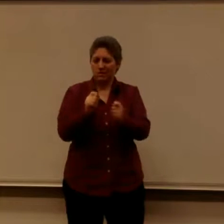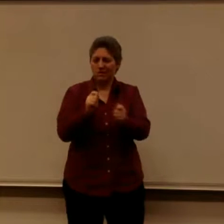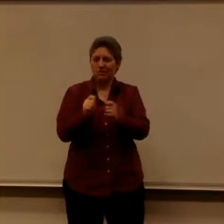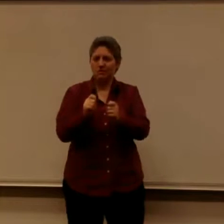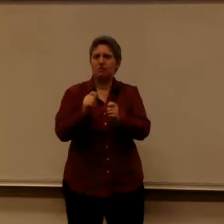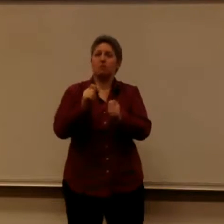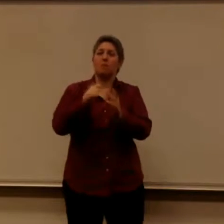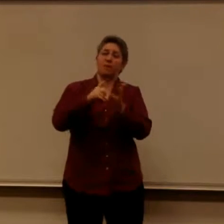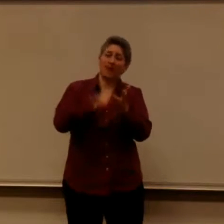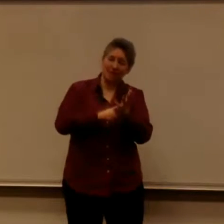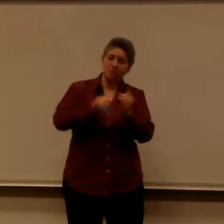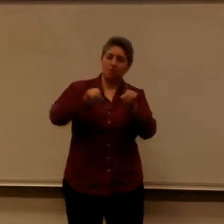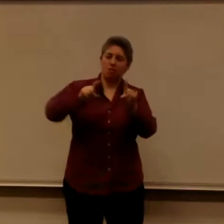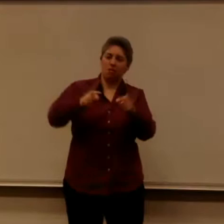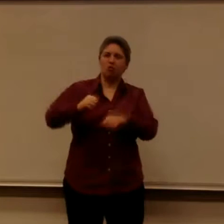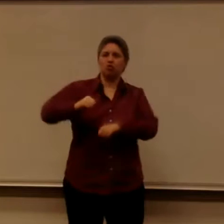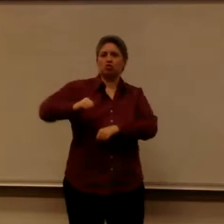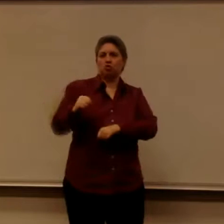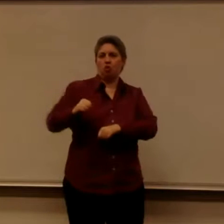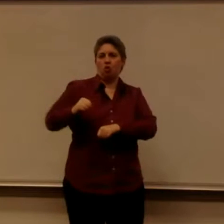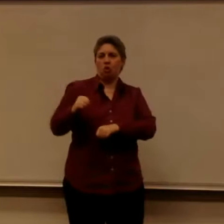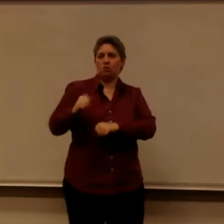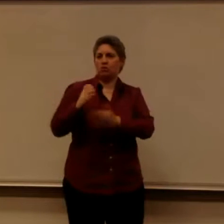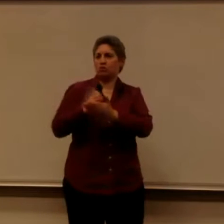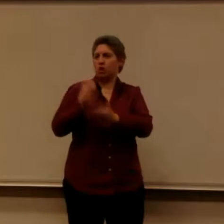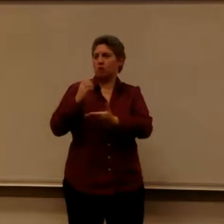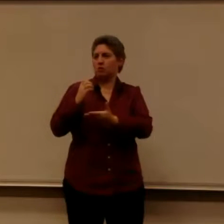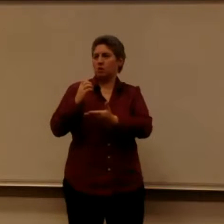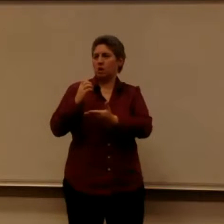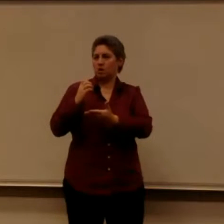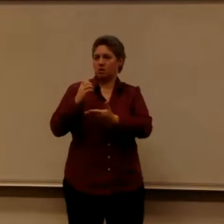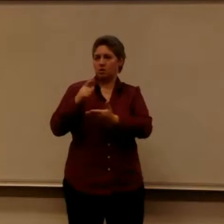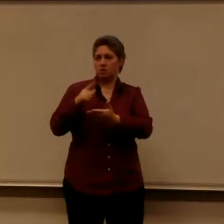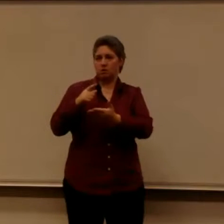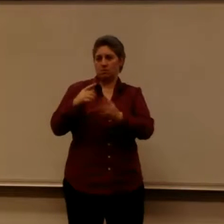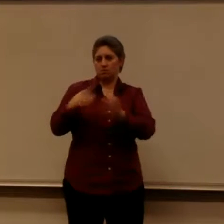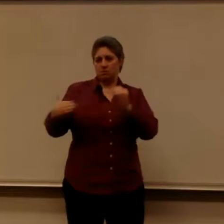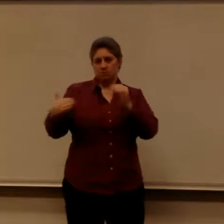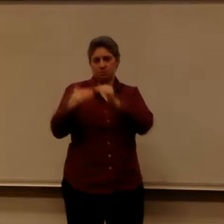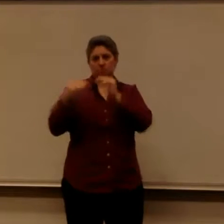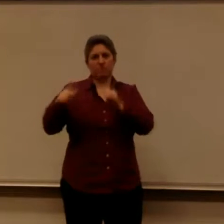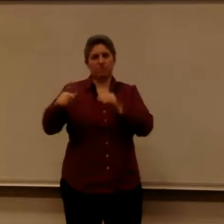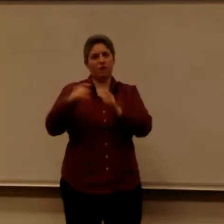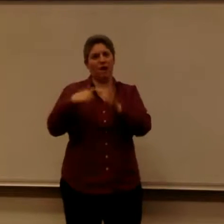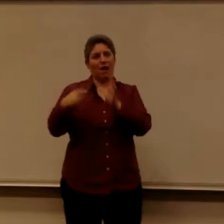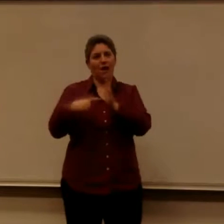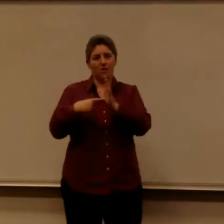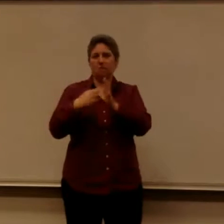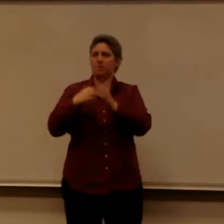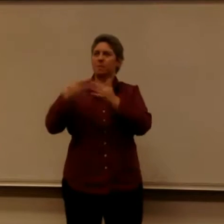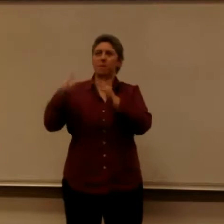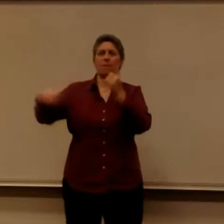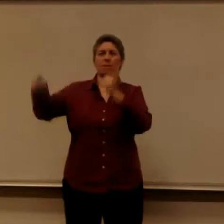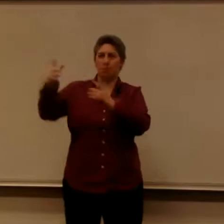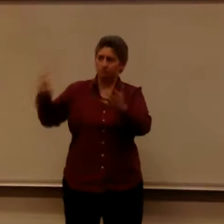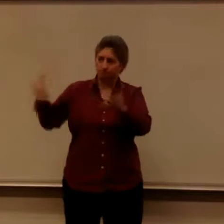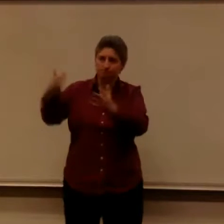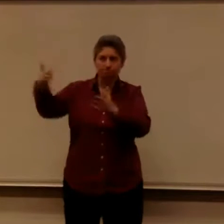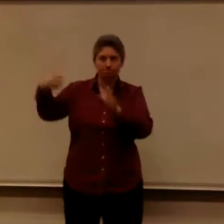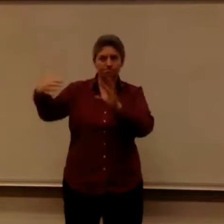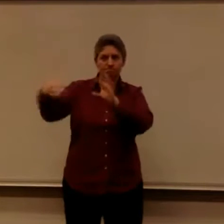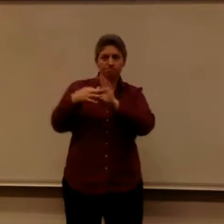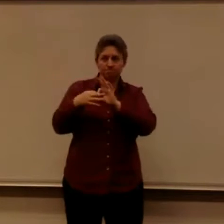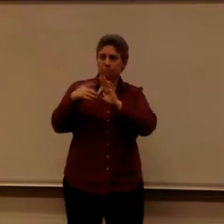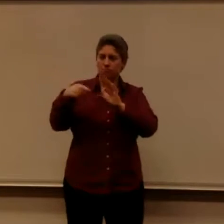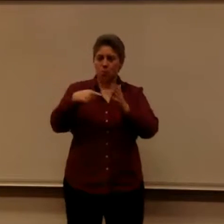BSL charter that BDA has. So that we then have a BDA Scotland charter, which is more